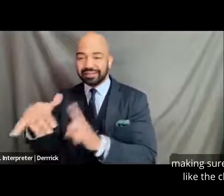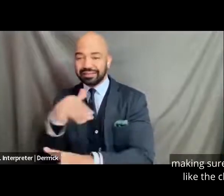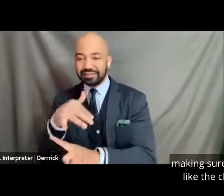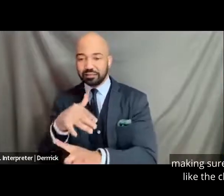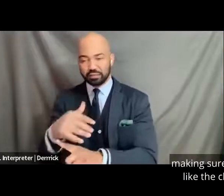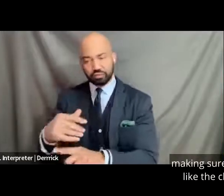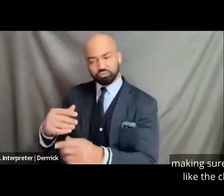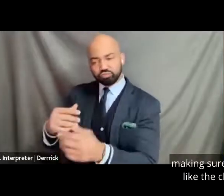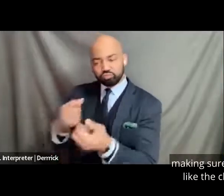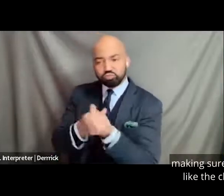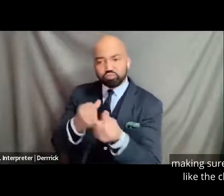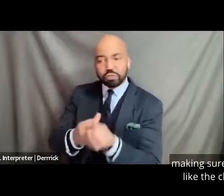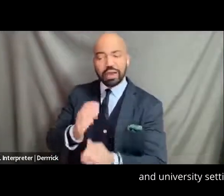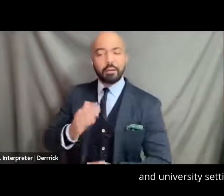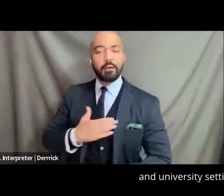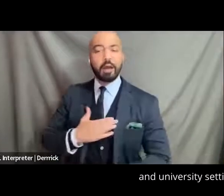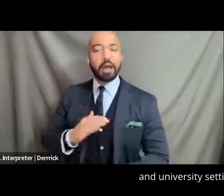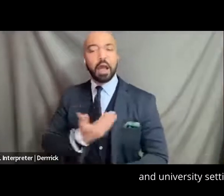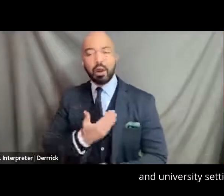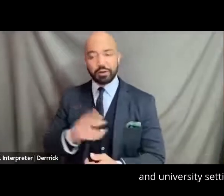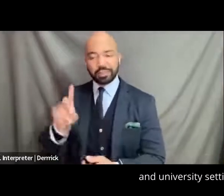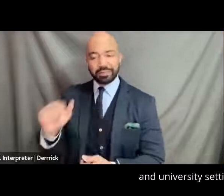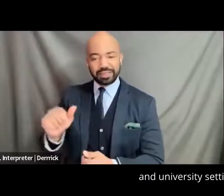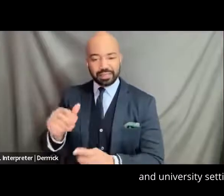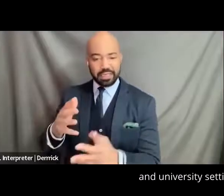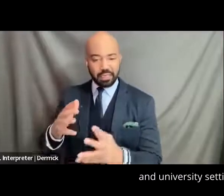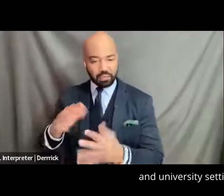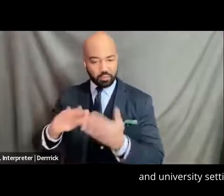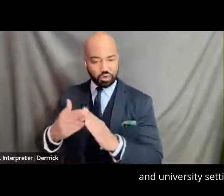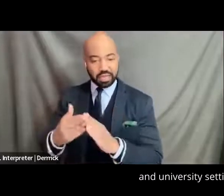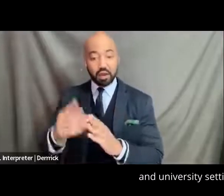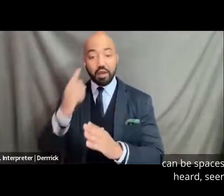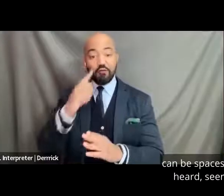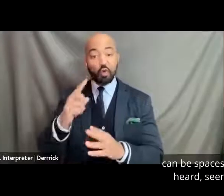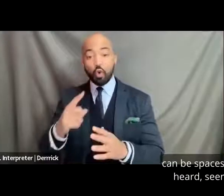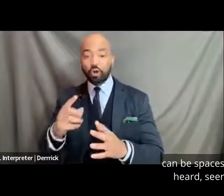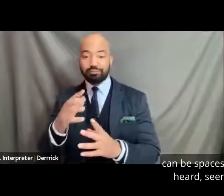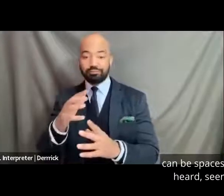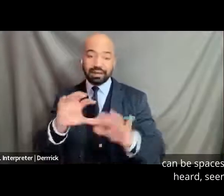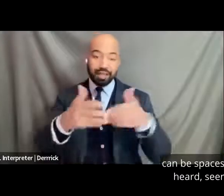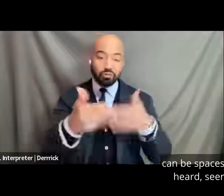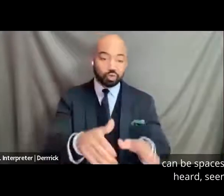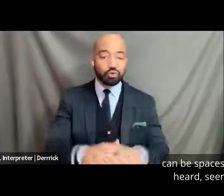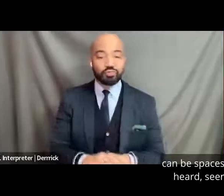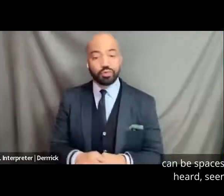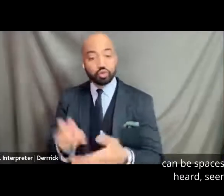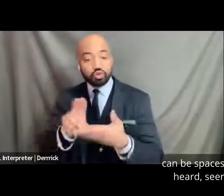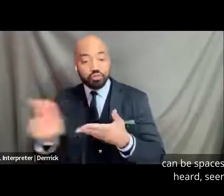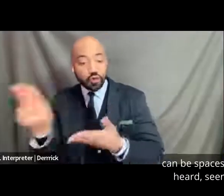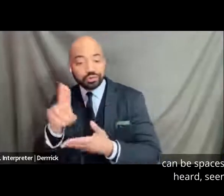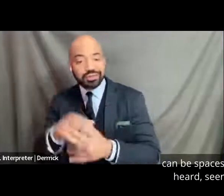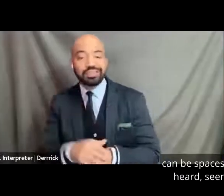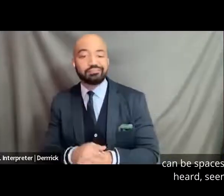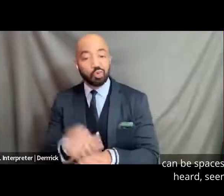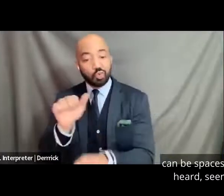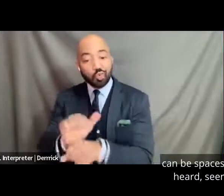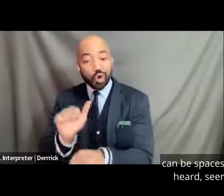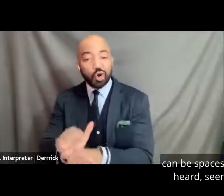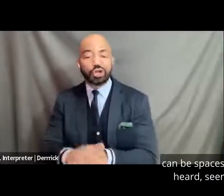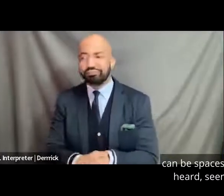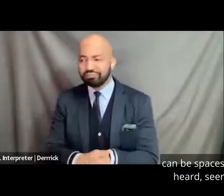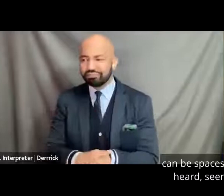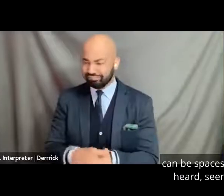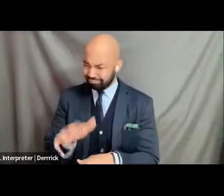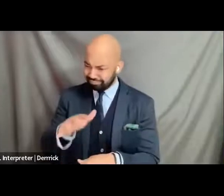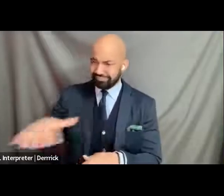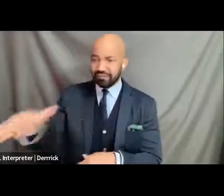that spaces like the classrooms and university settings and workplaces can be spaces where we feel heard seen and